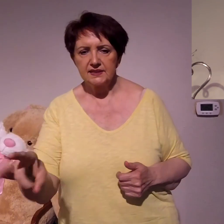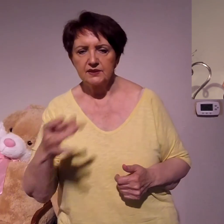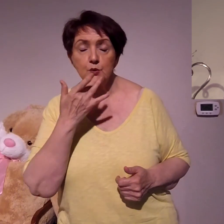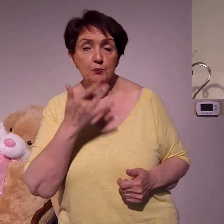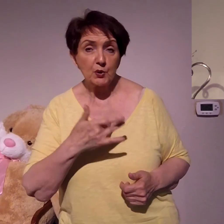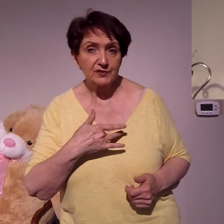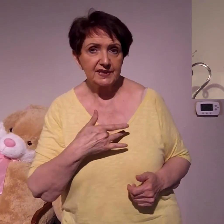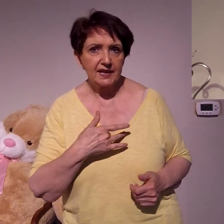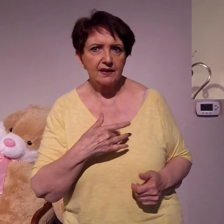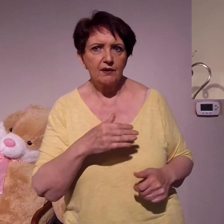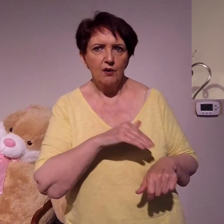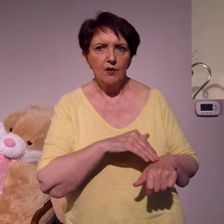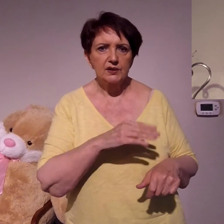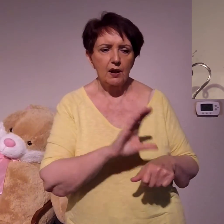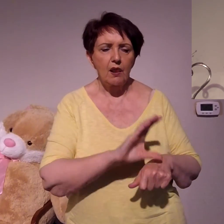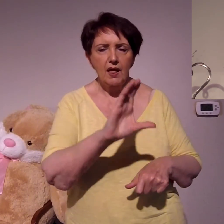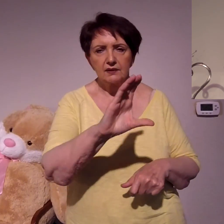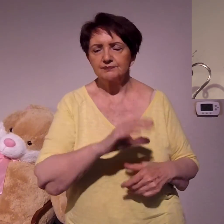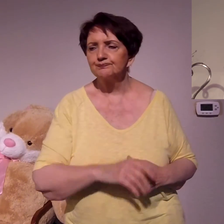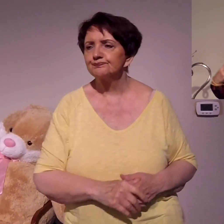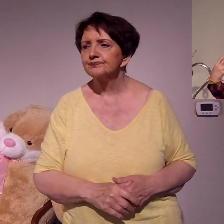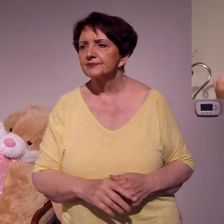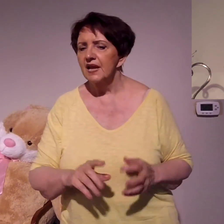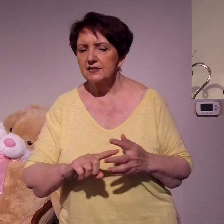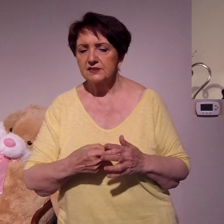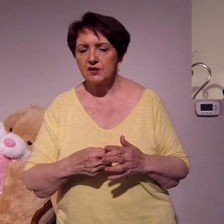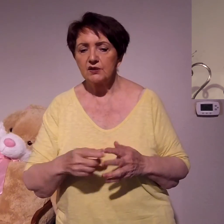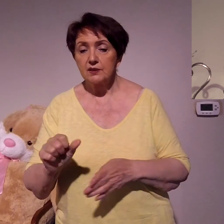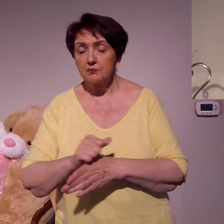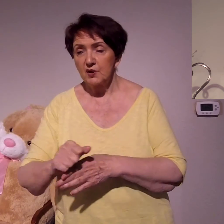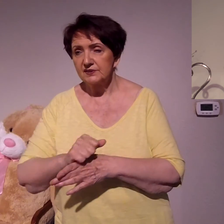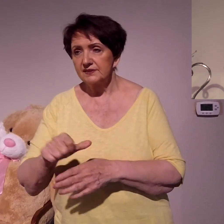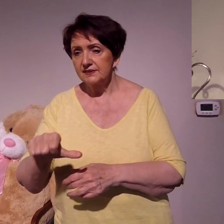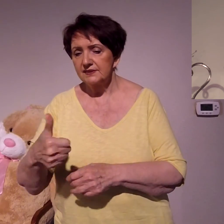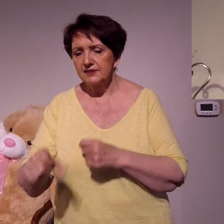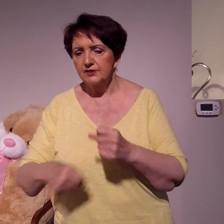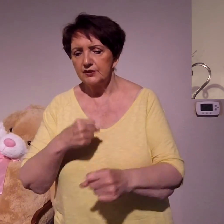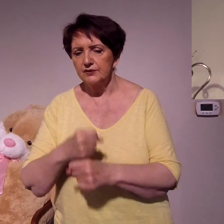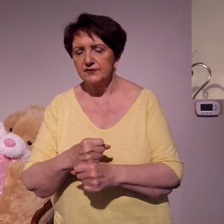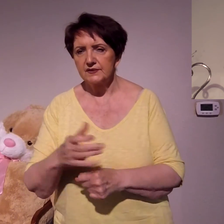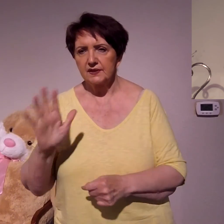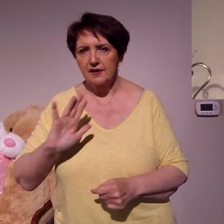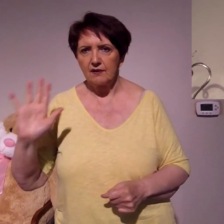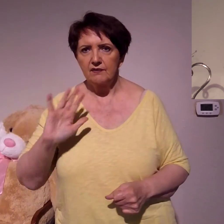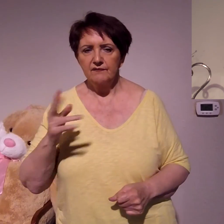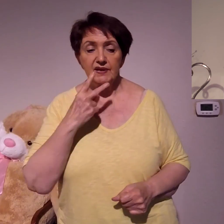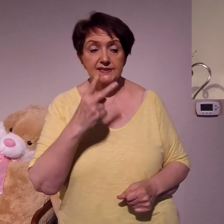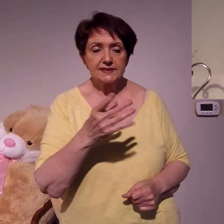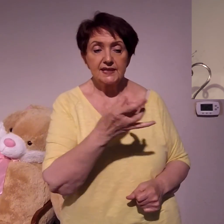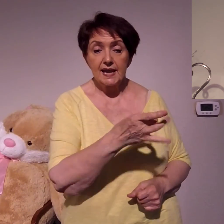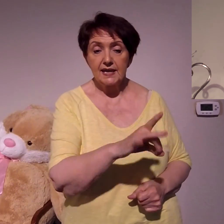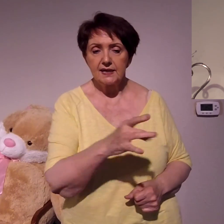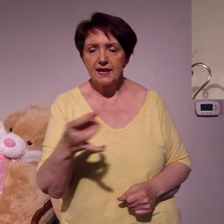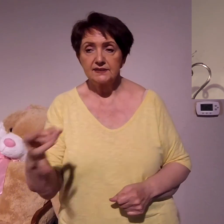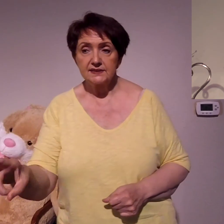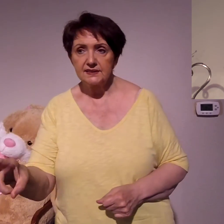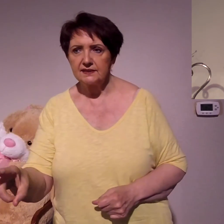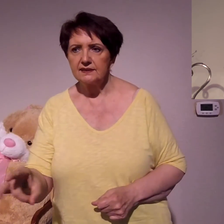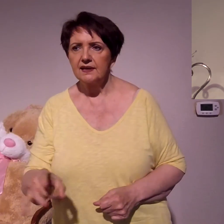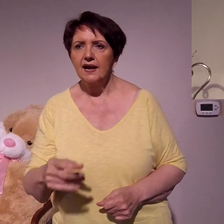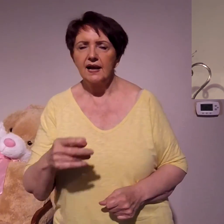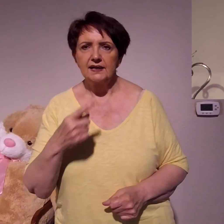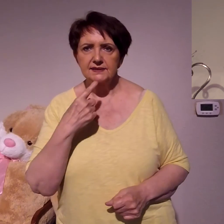we're so loved. And if I can share that, I know that was the greatest gift that I was given.